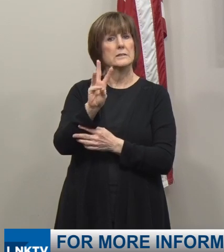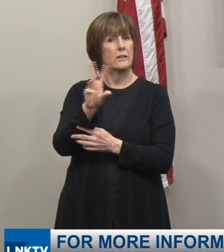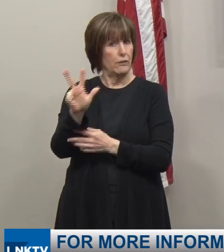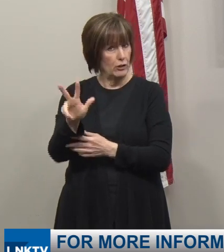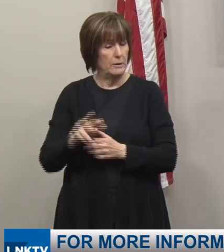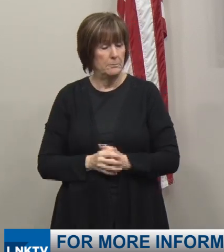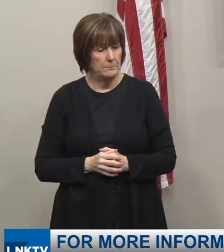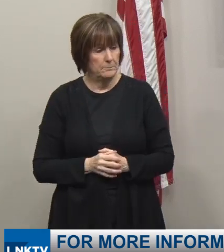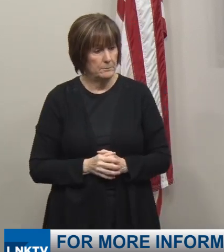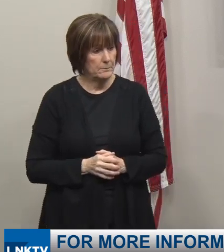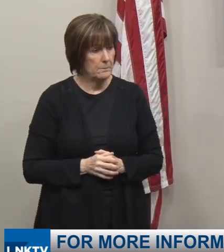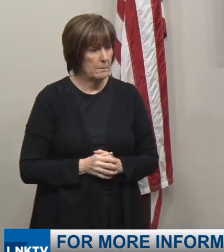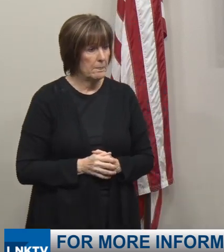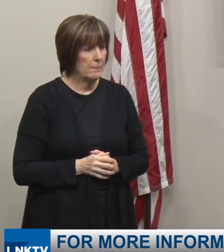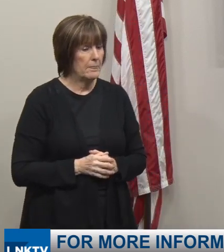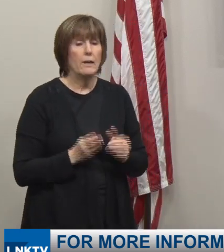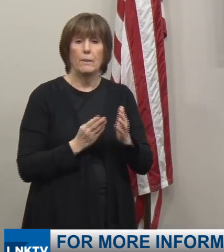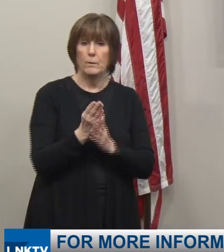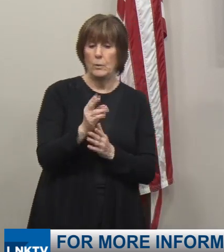855-995-8863. Through